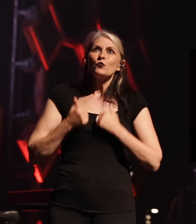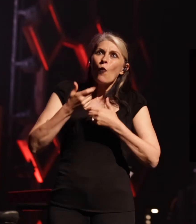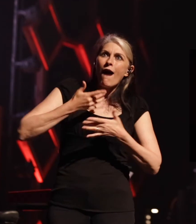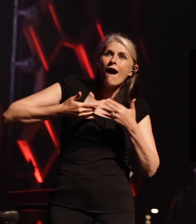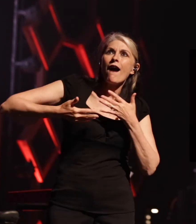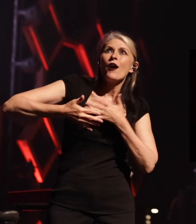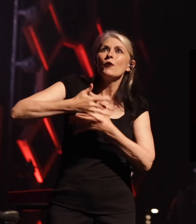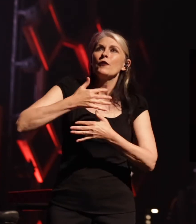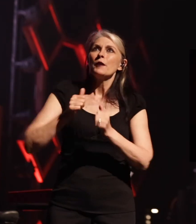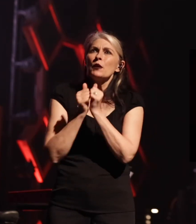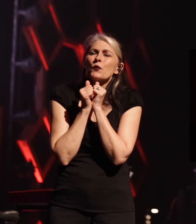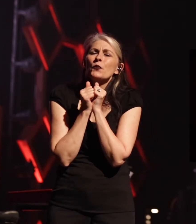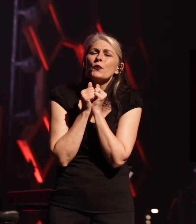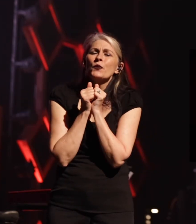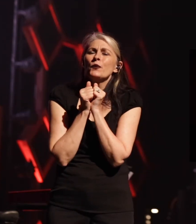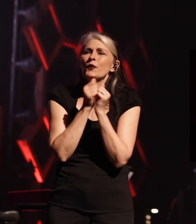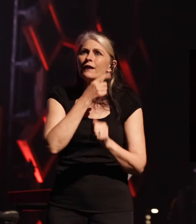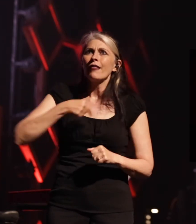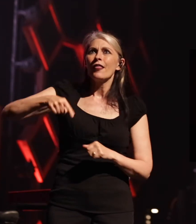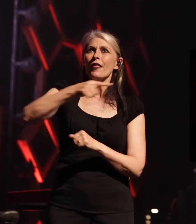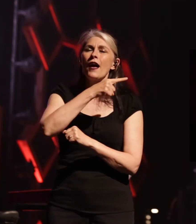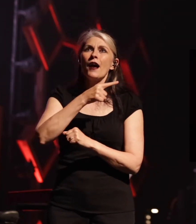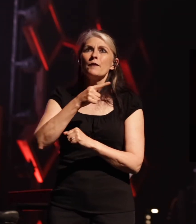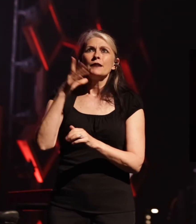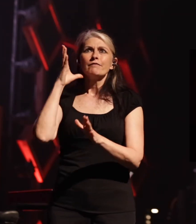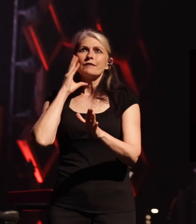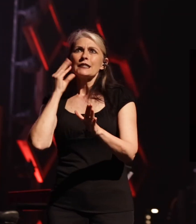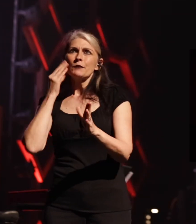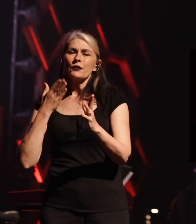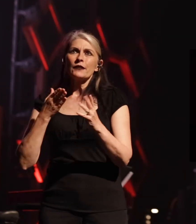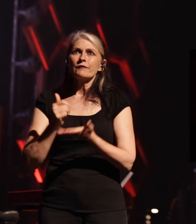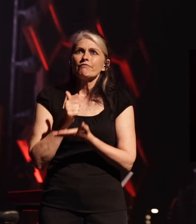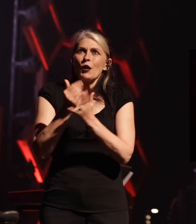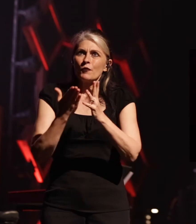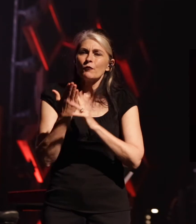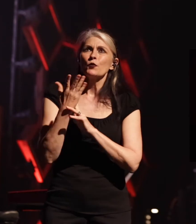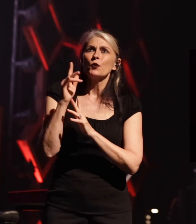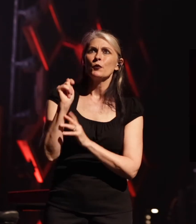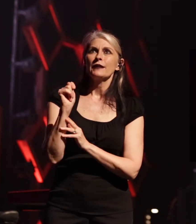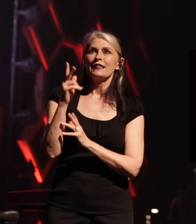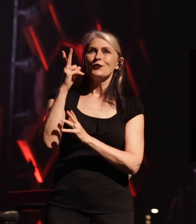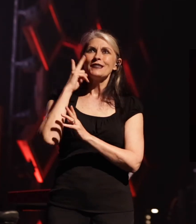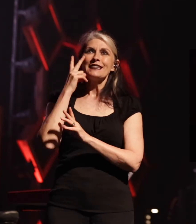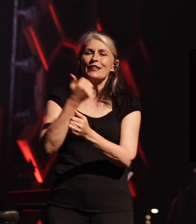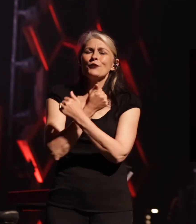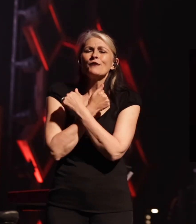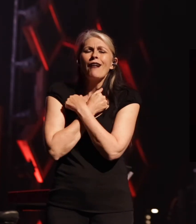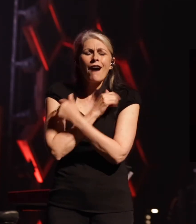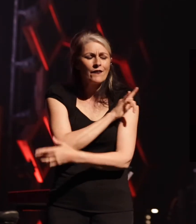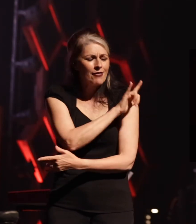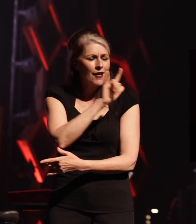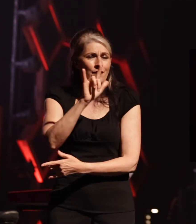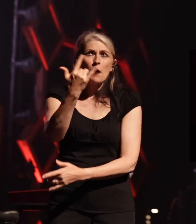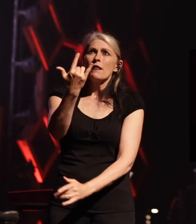them, that you want to bring them through what they're going through, and just to see that you love them, that you love me. So God, may